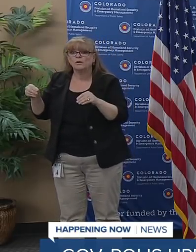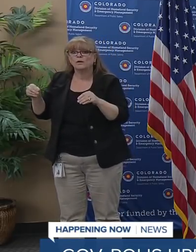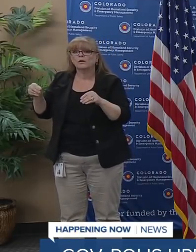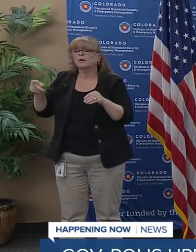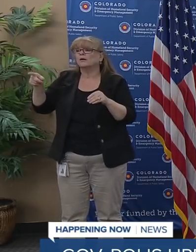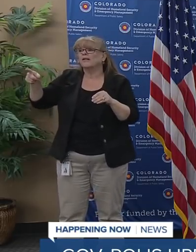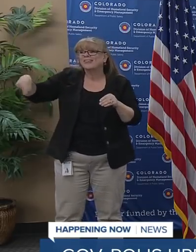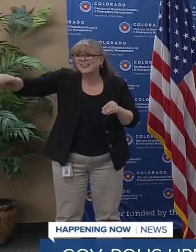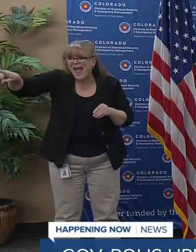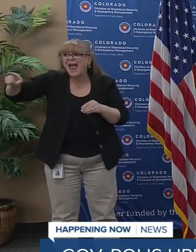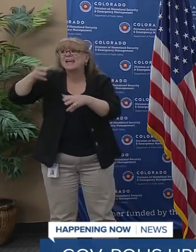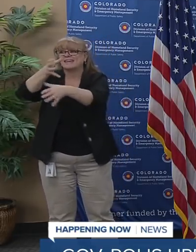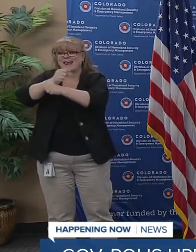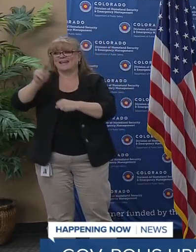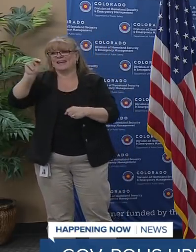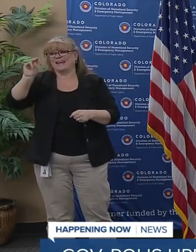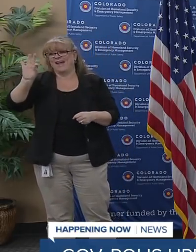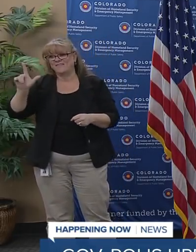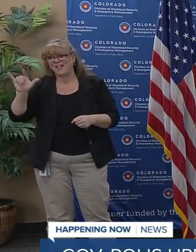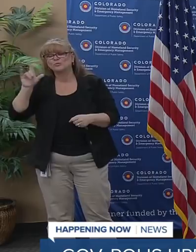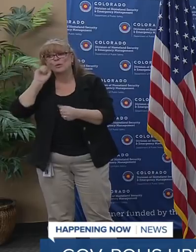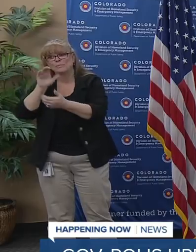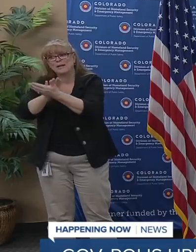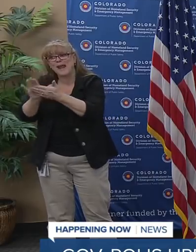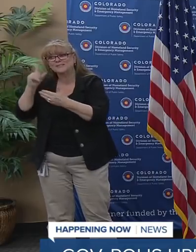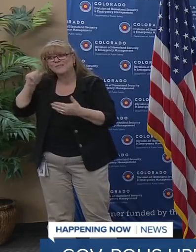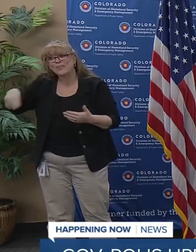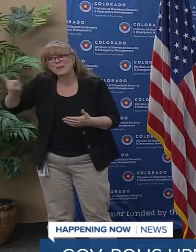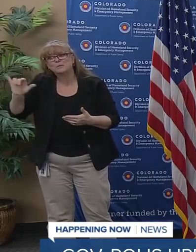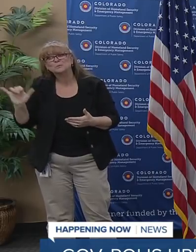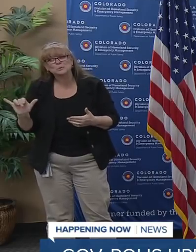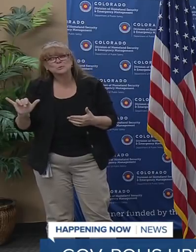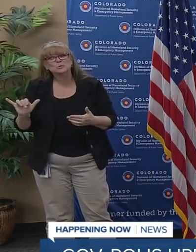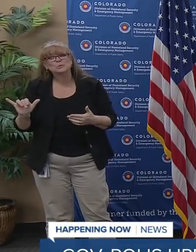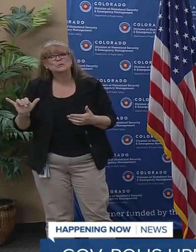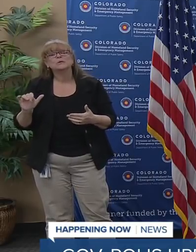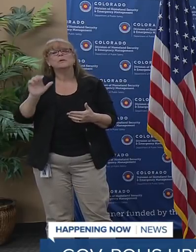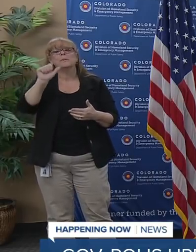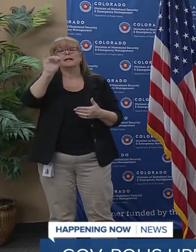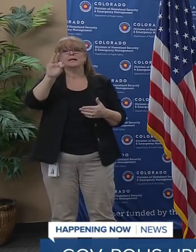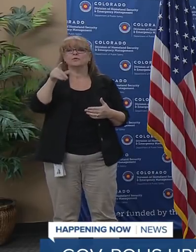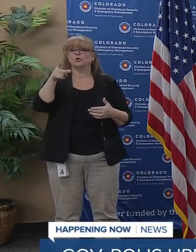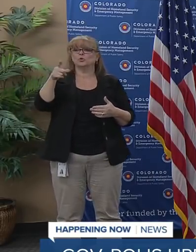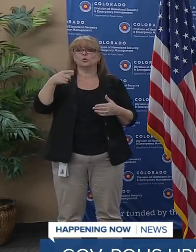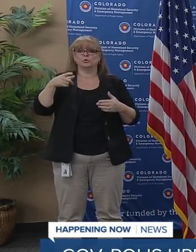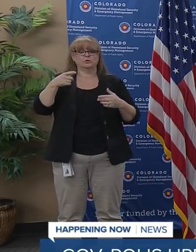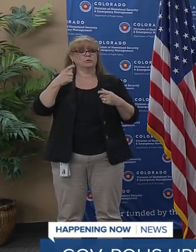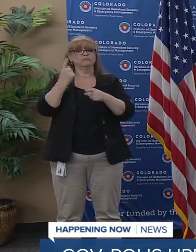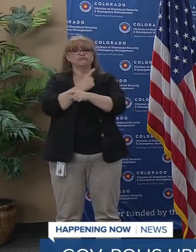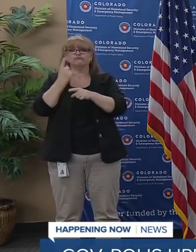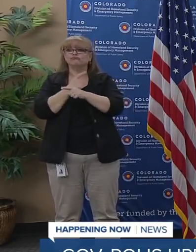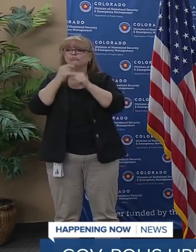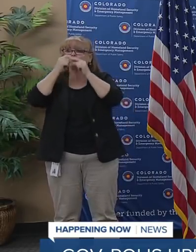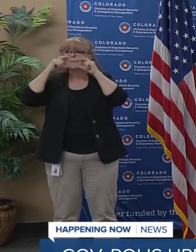job. And it's about making it cool so others do it. So get out those old T-shirts,